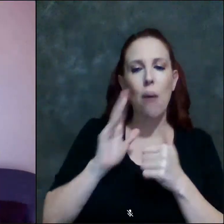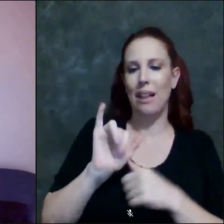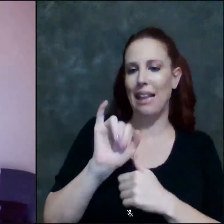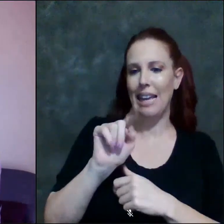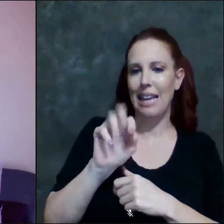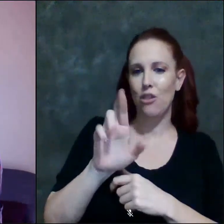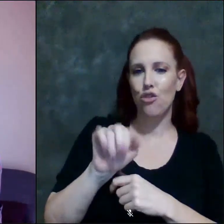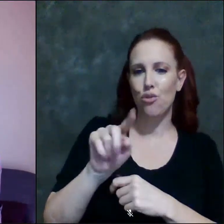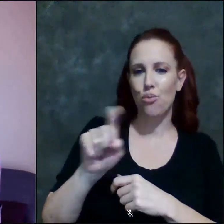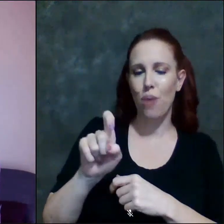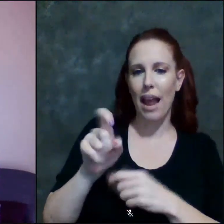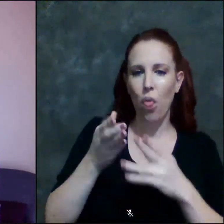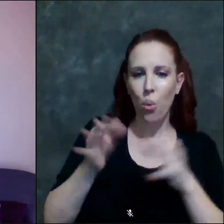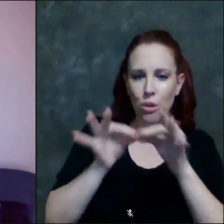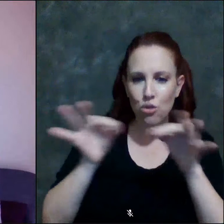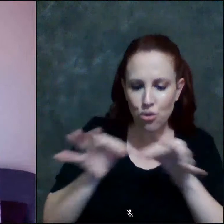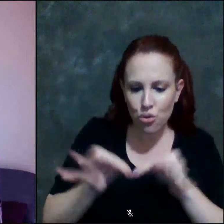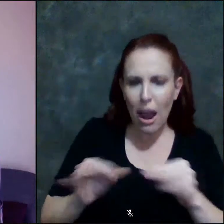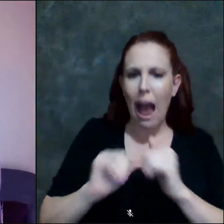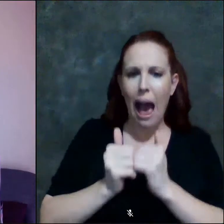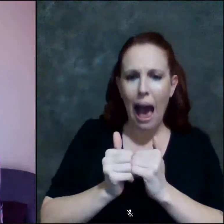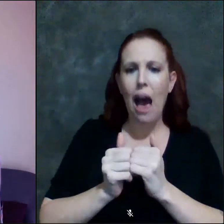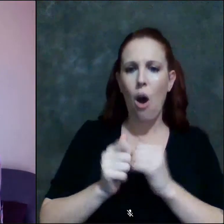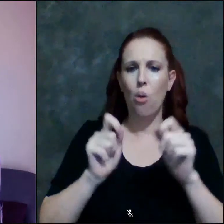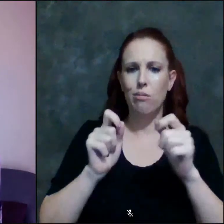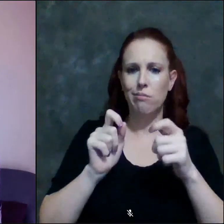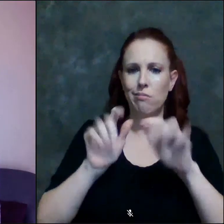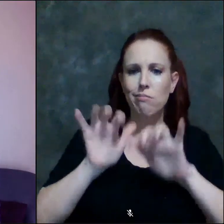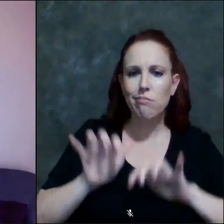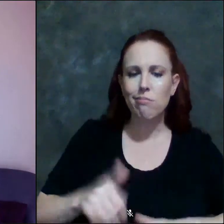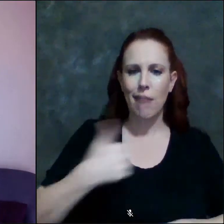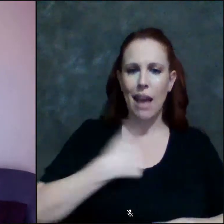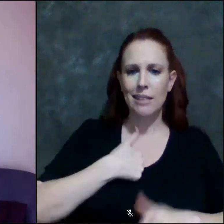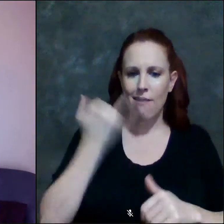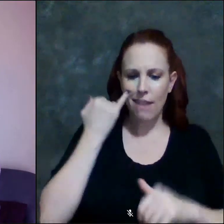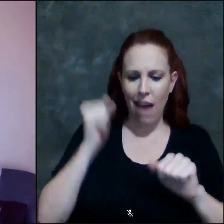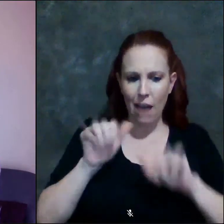going to write this algorithm myself? Like, what if I had to write those functions?